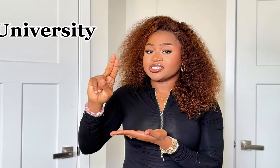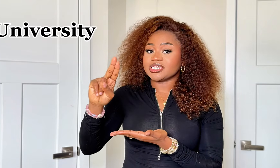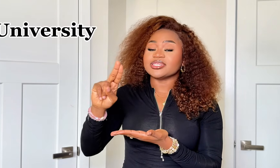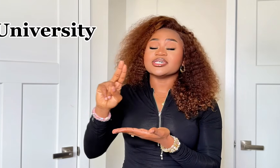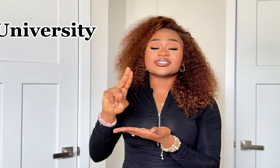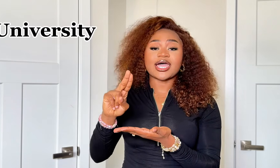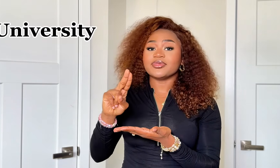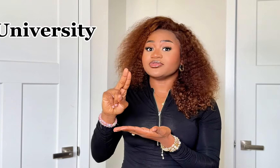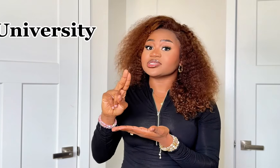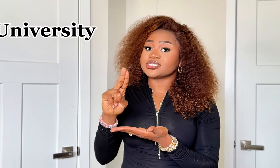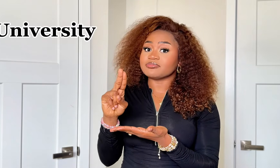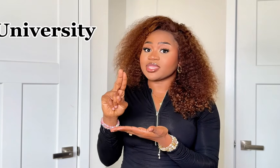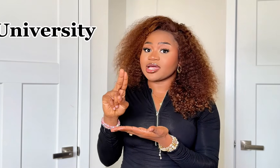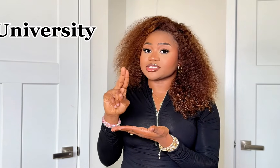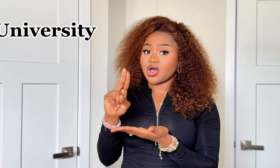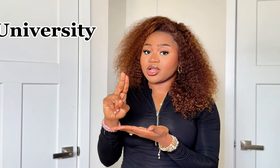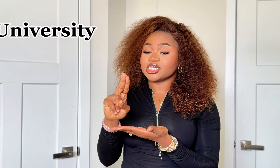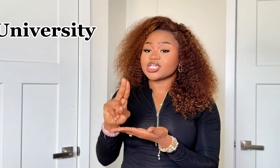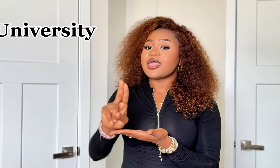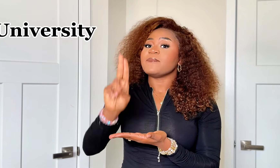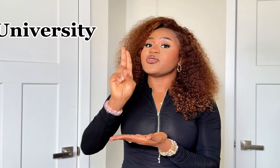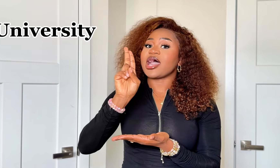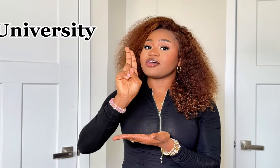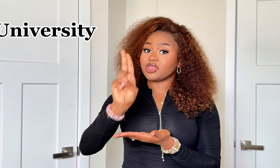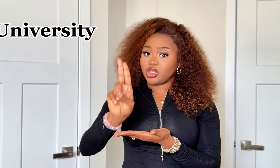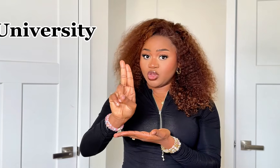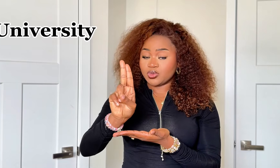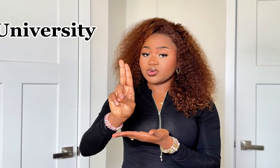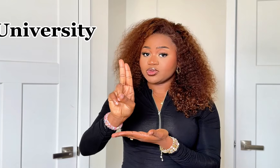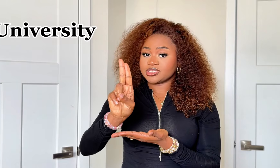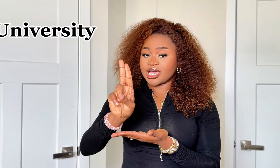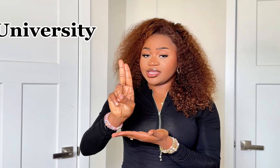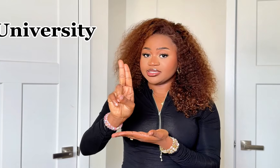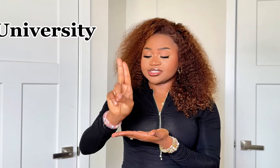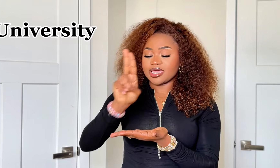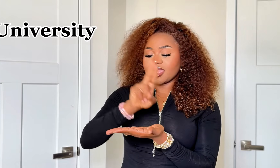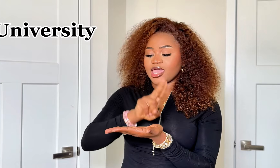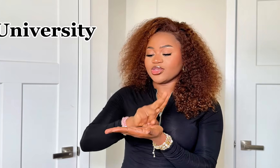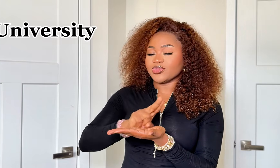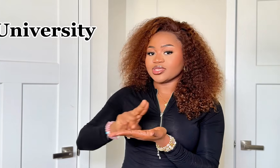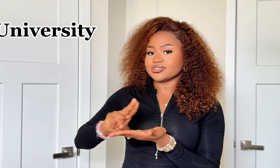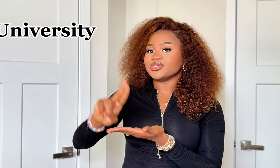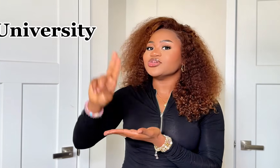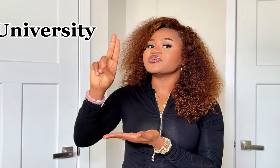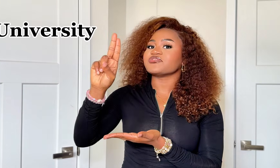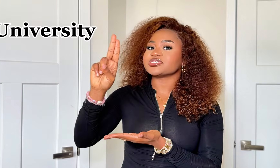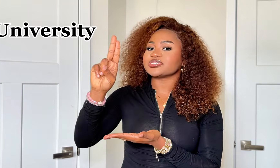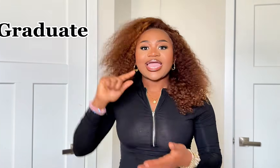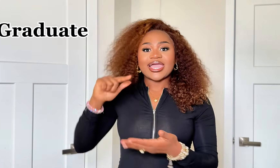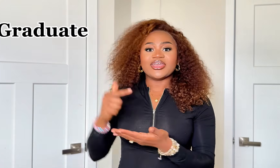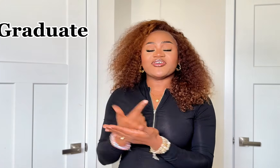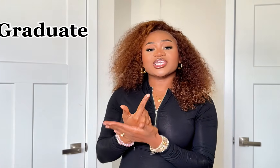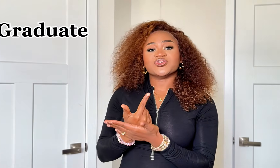University. This time you do the same thing as college, but you have the U sign instead and you do this. University.